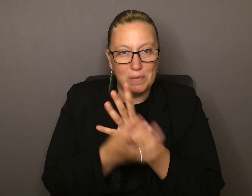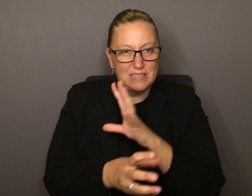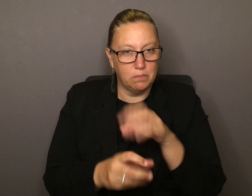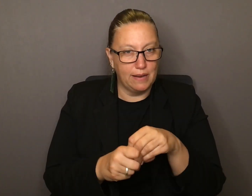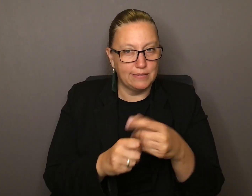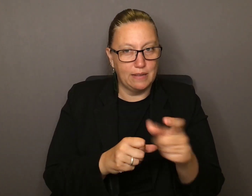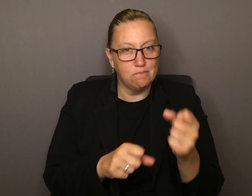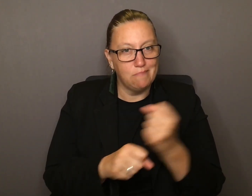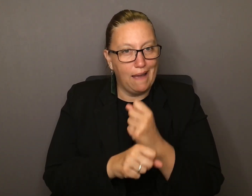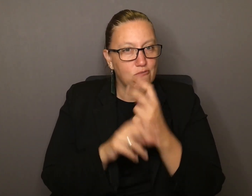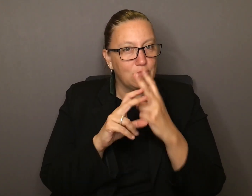are critical,